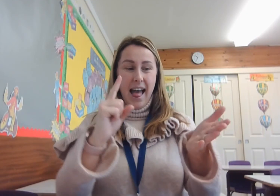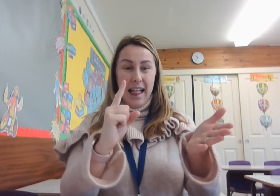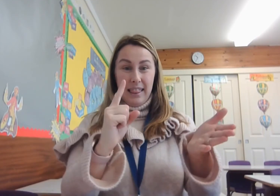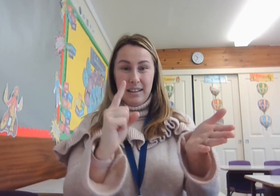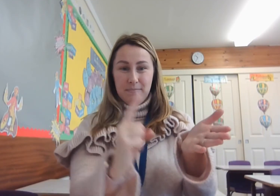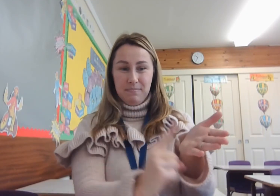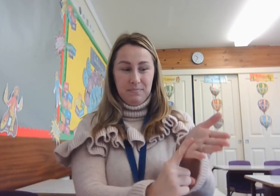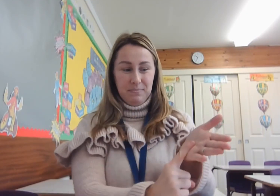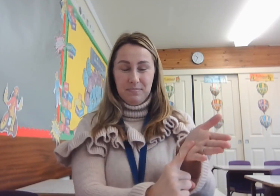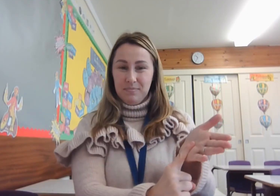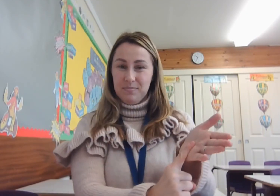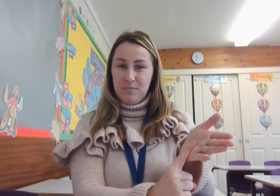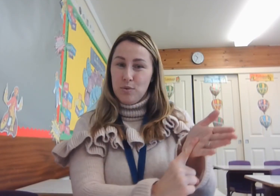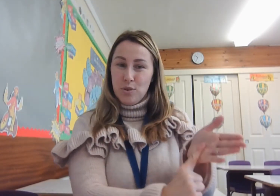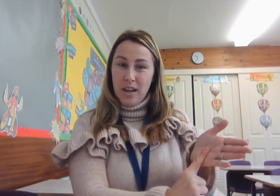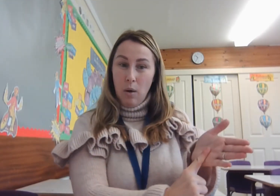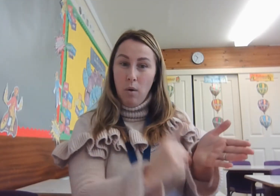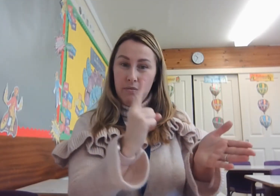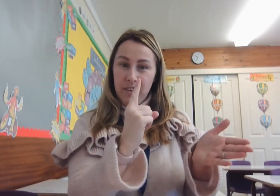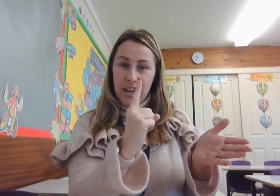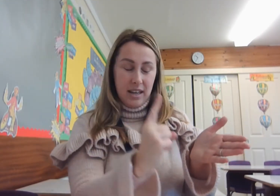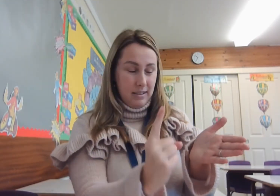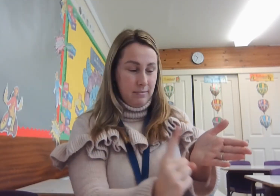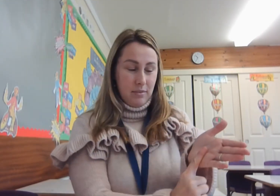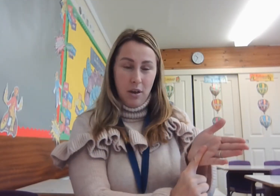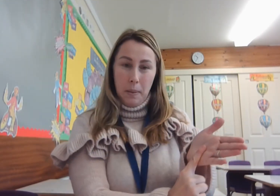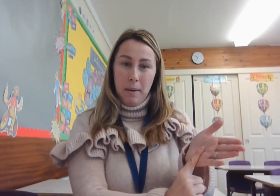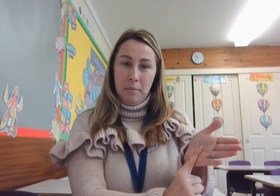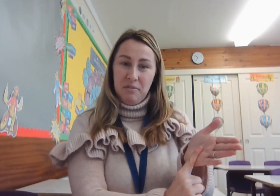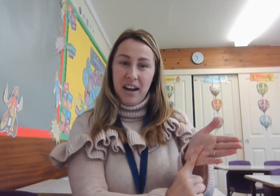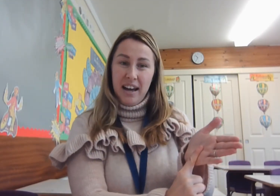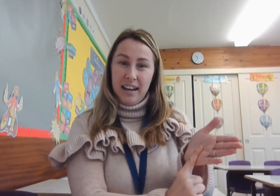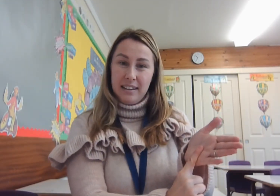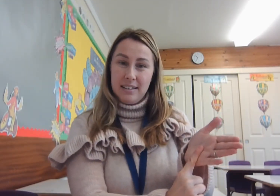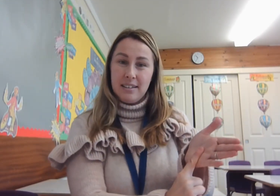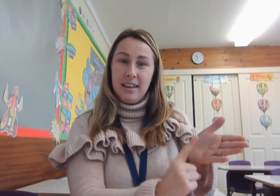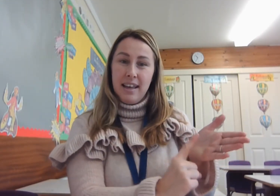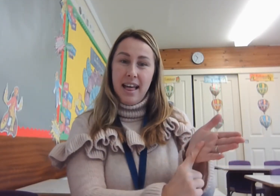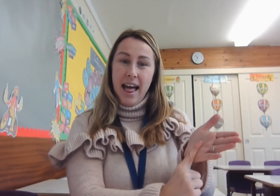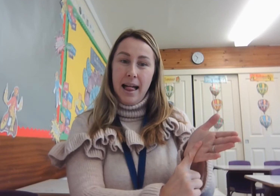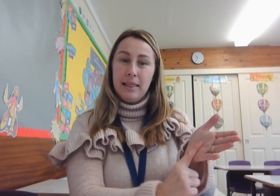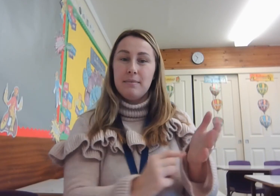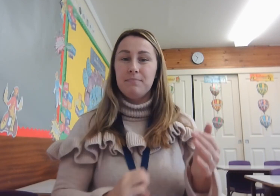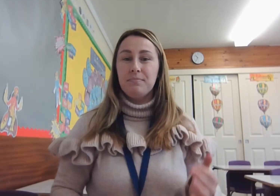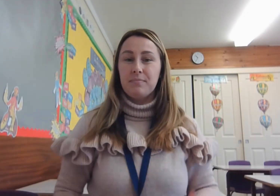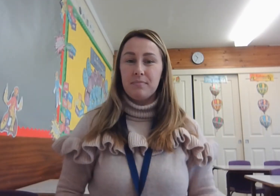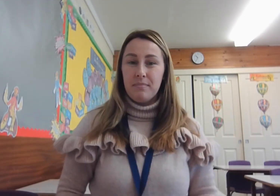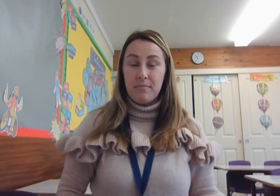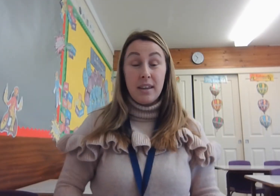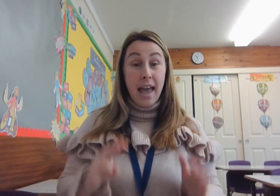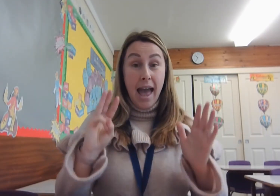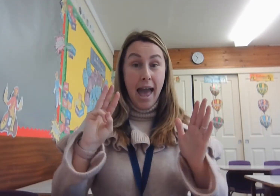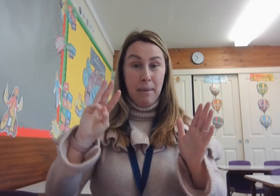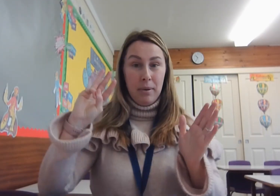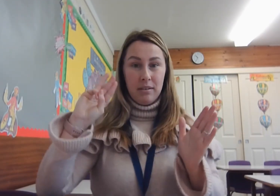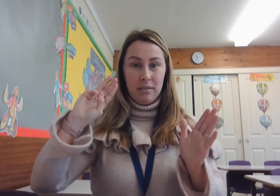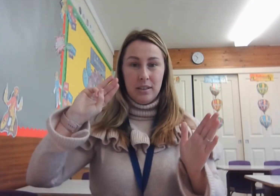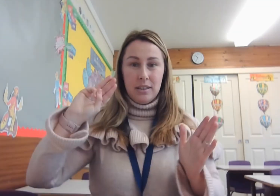L, just our one finger on the palm of our hand, L. M,